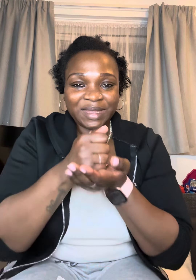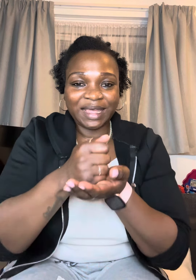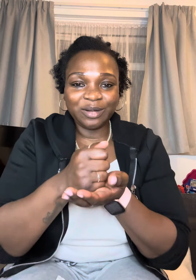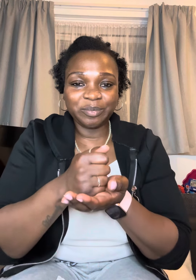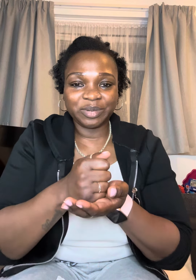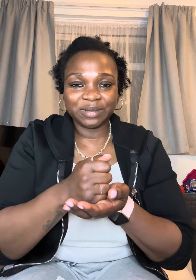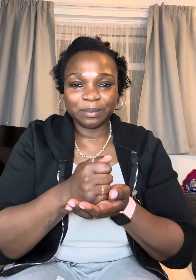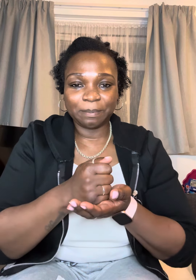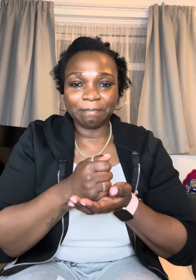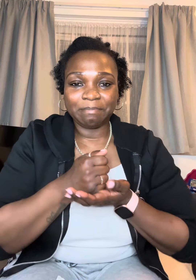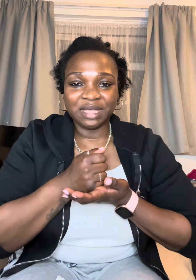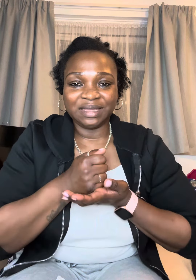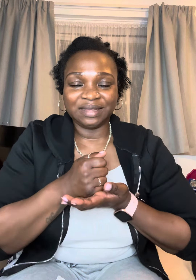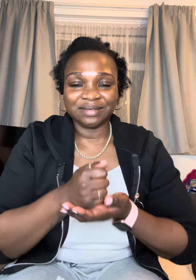help me,